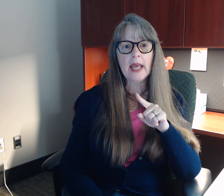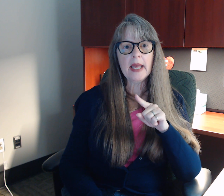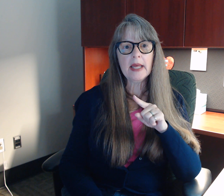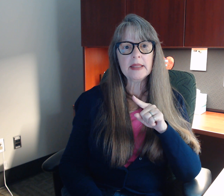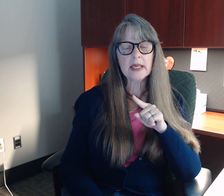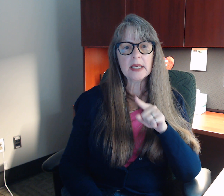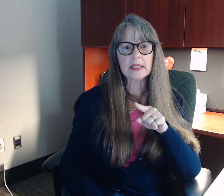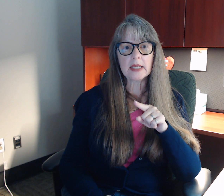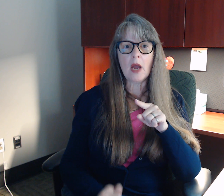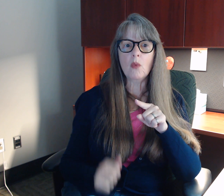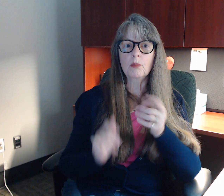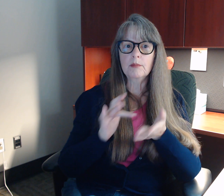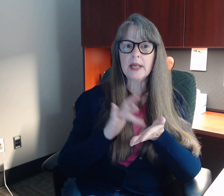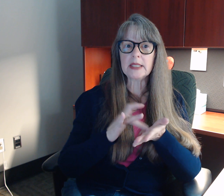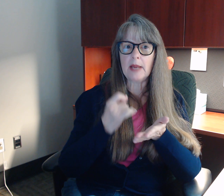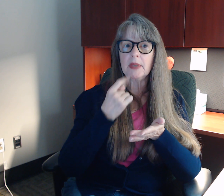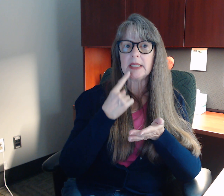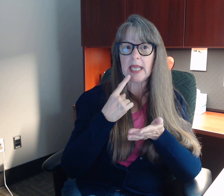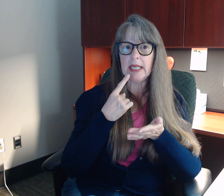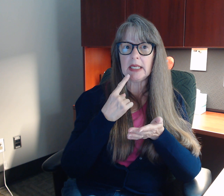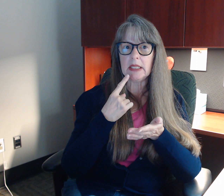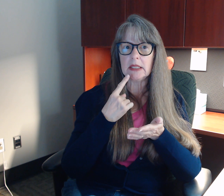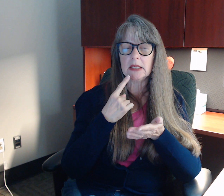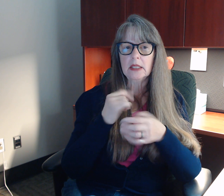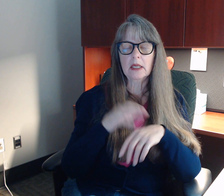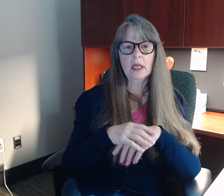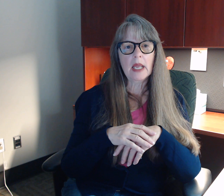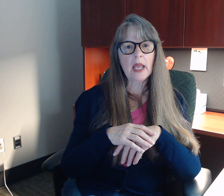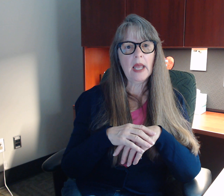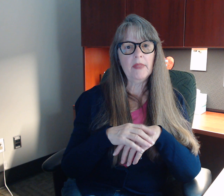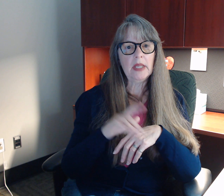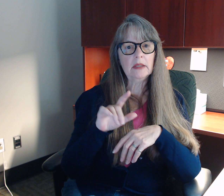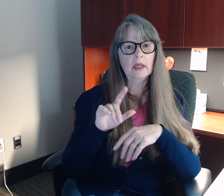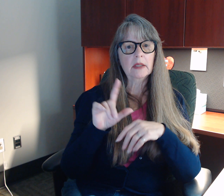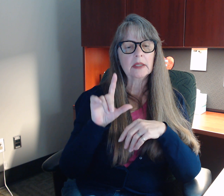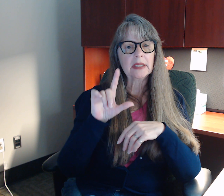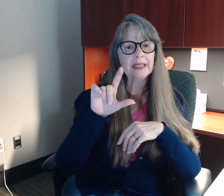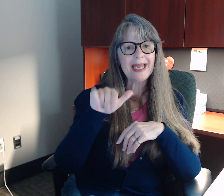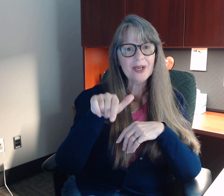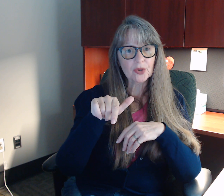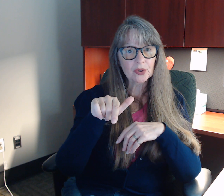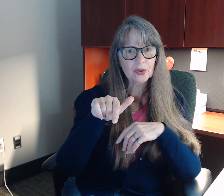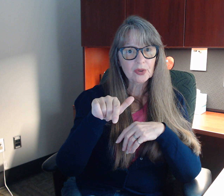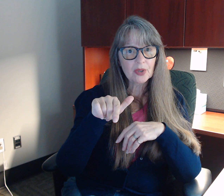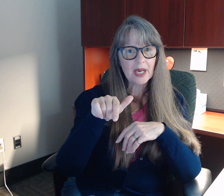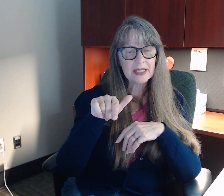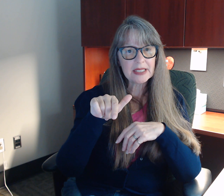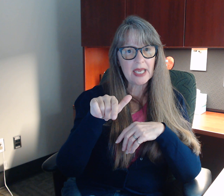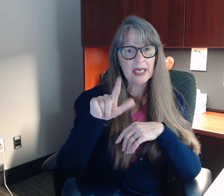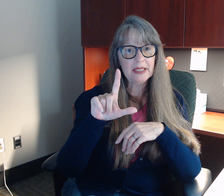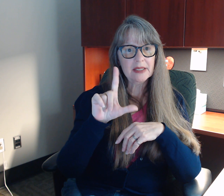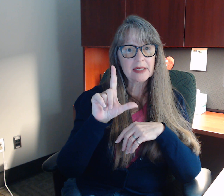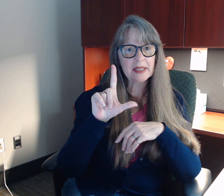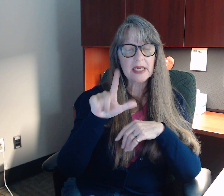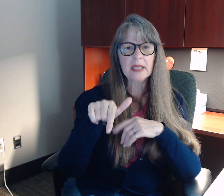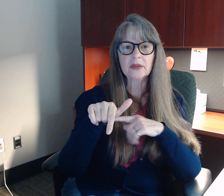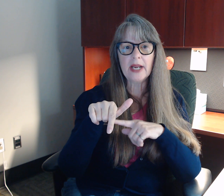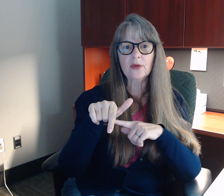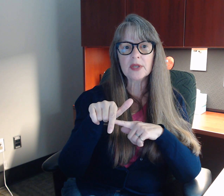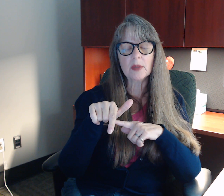And then I said, oh, medicine, I'm going to take it. And then later I said, see, later doesn't